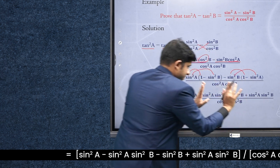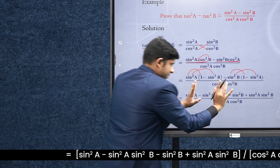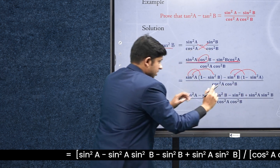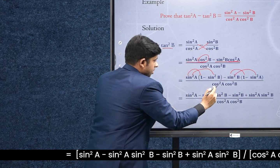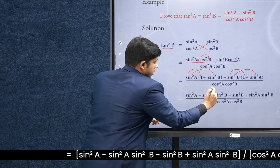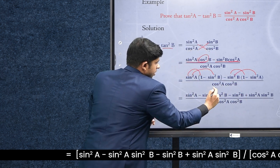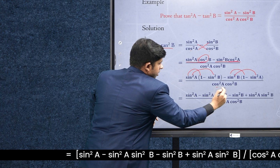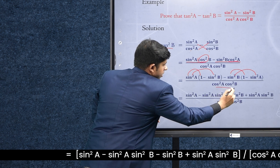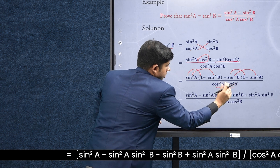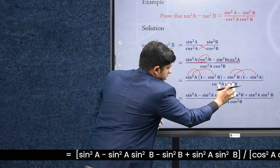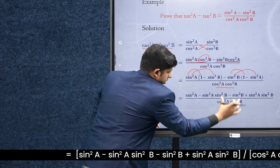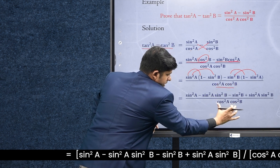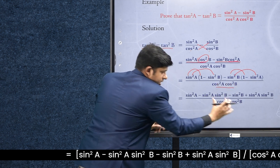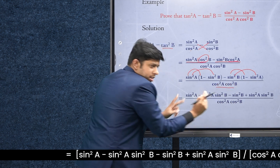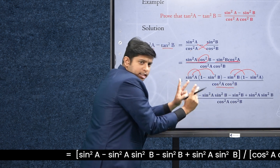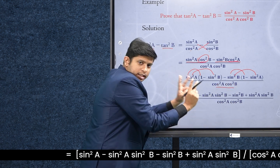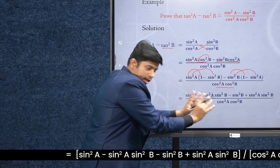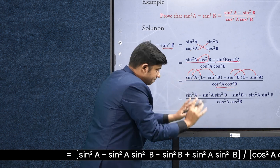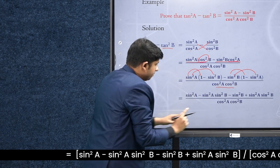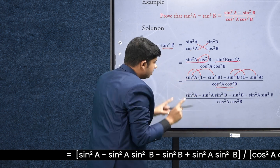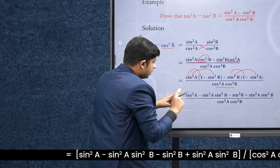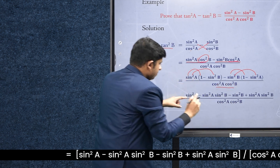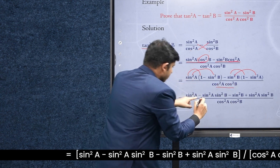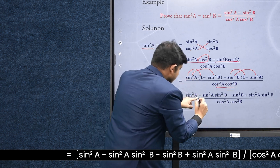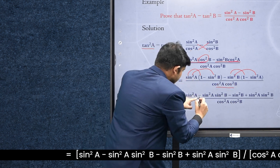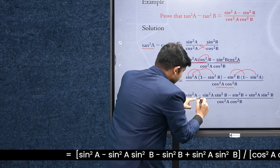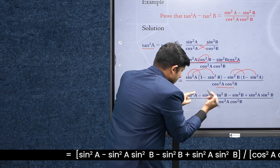B by cos square A into cos square B.